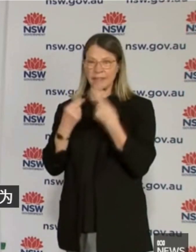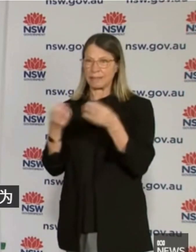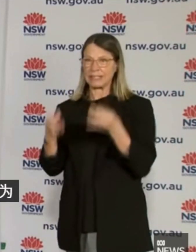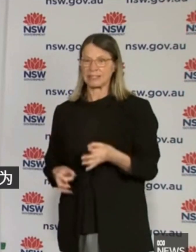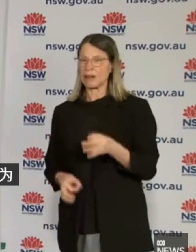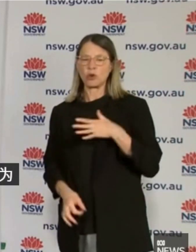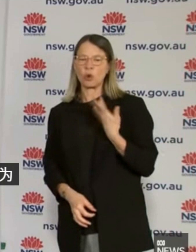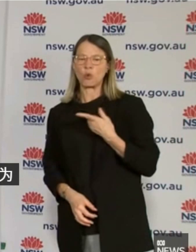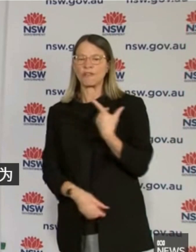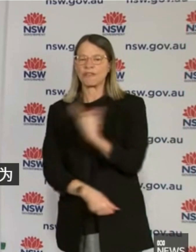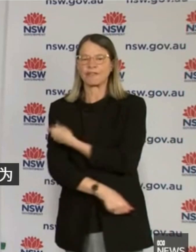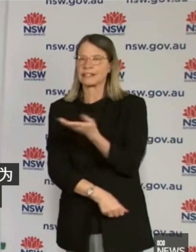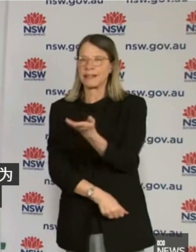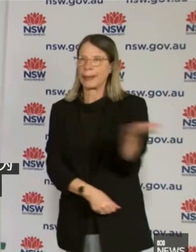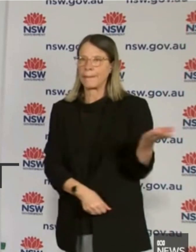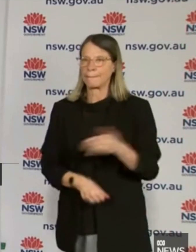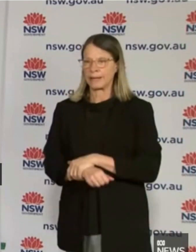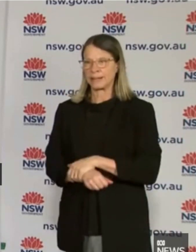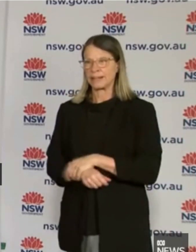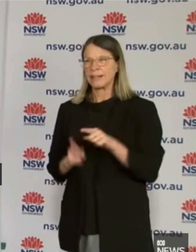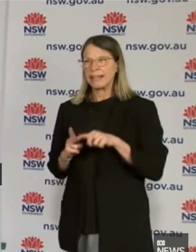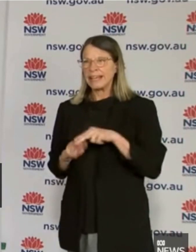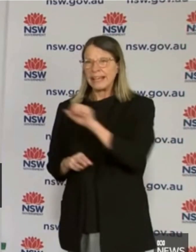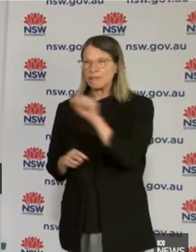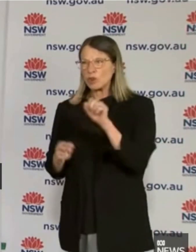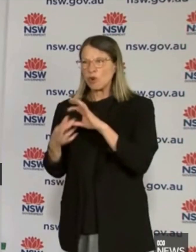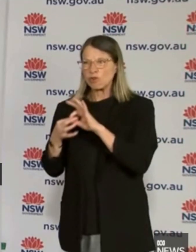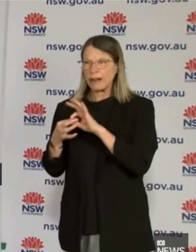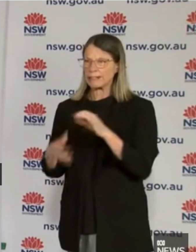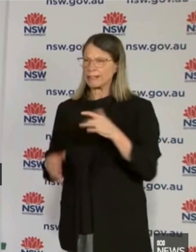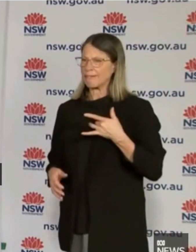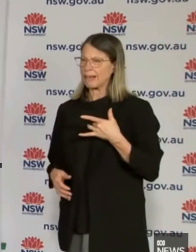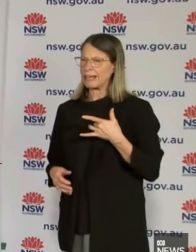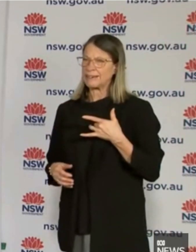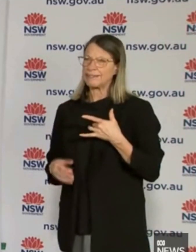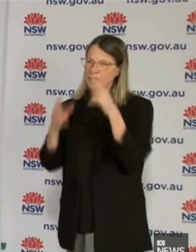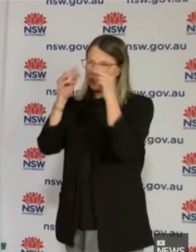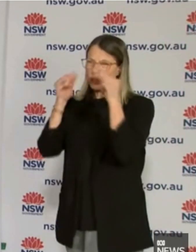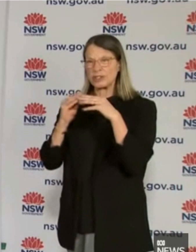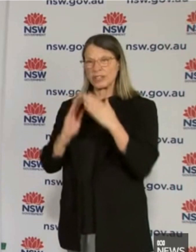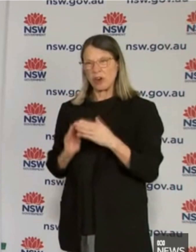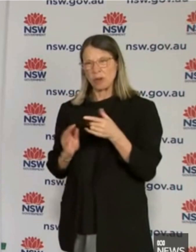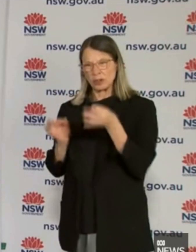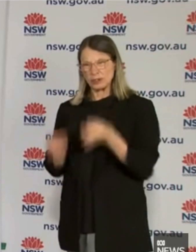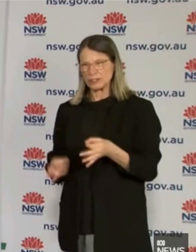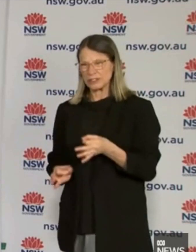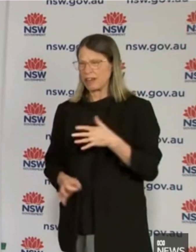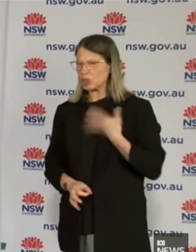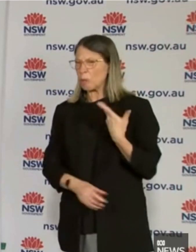that if you've got an aged care relative, you've got a relative who's in an aged care facility and you're making those decisions, that's about as silly as it gets.